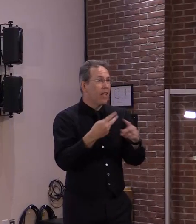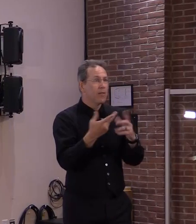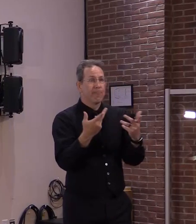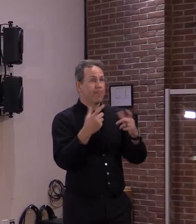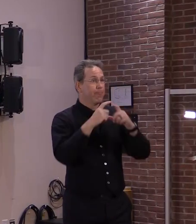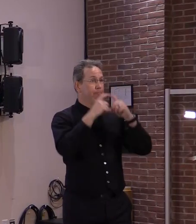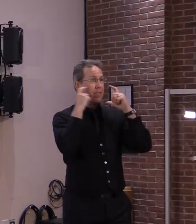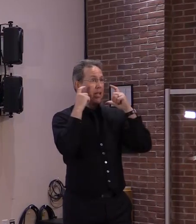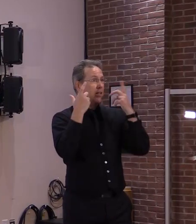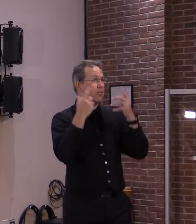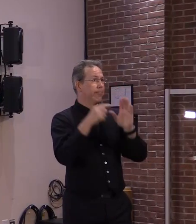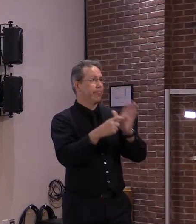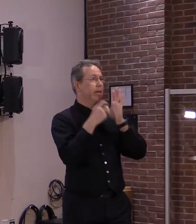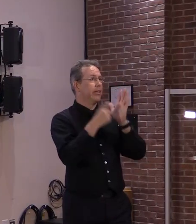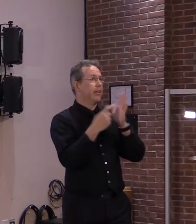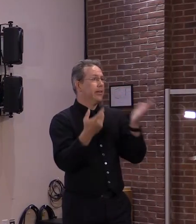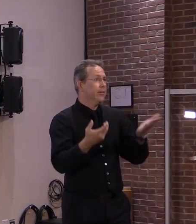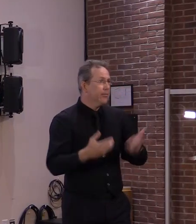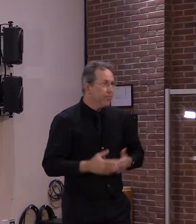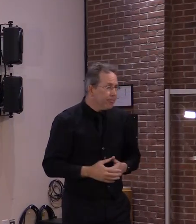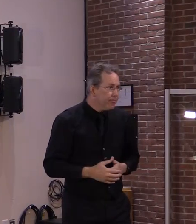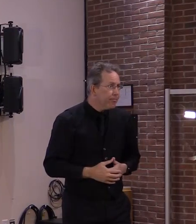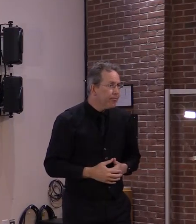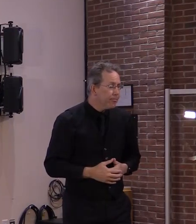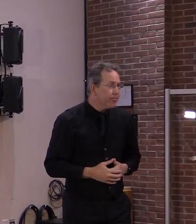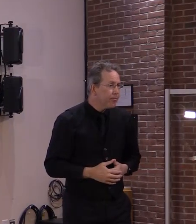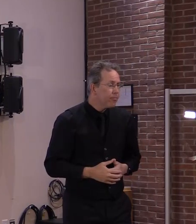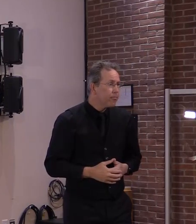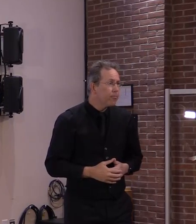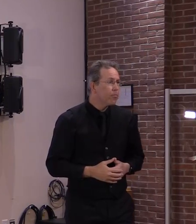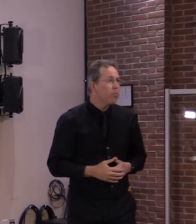anyways. The reality is,